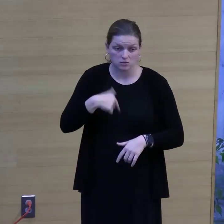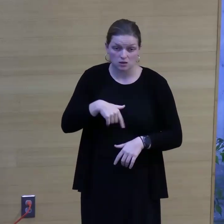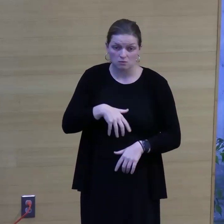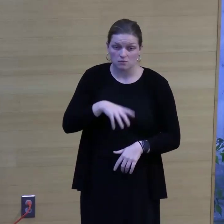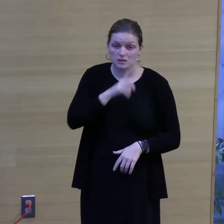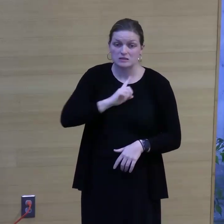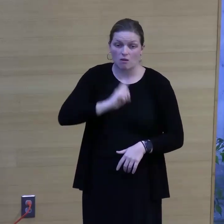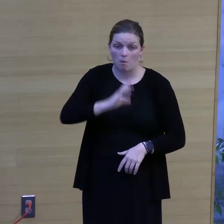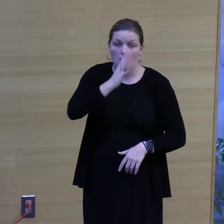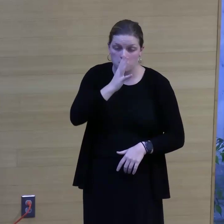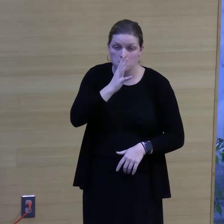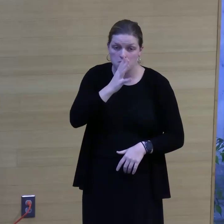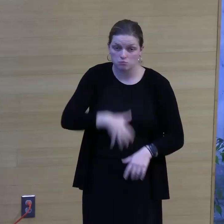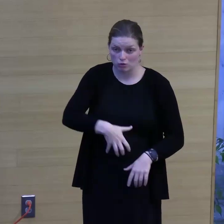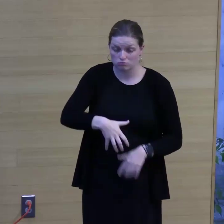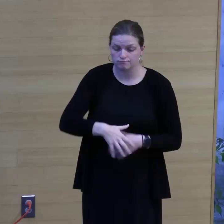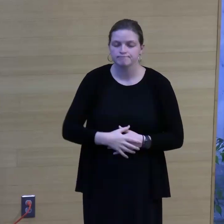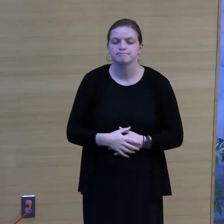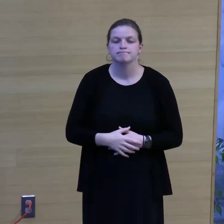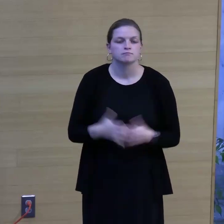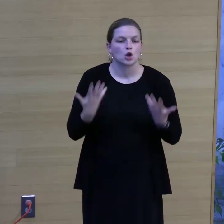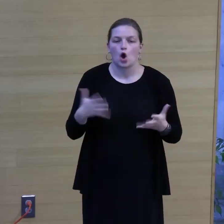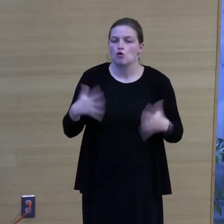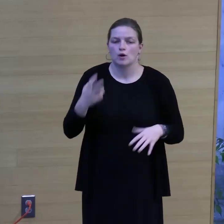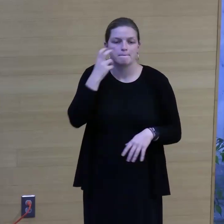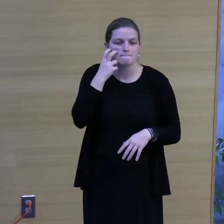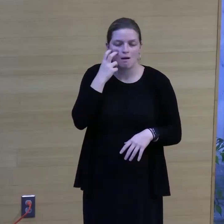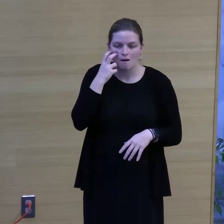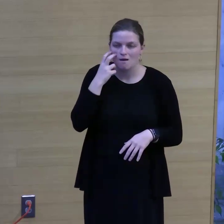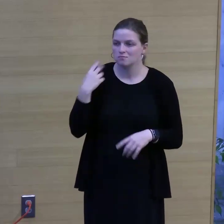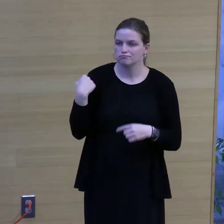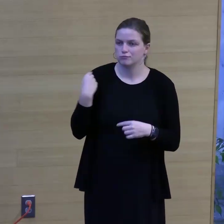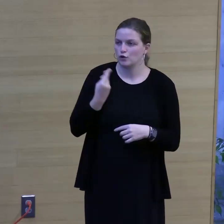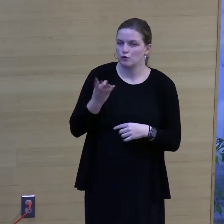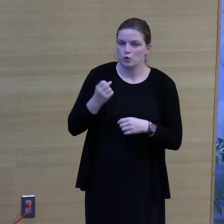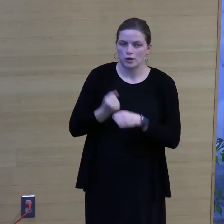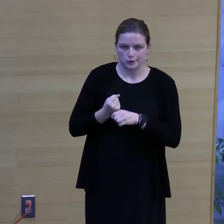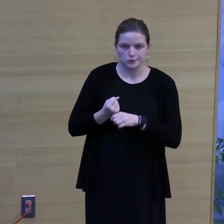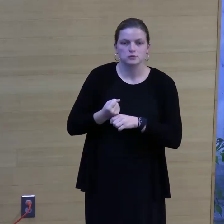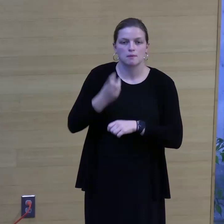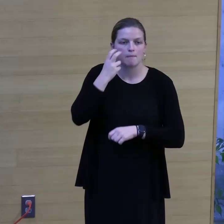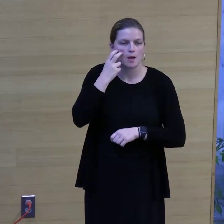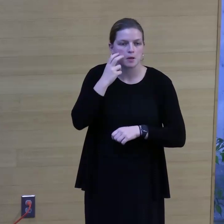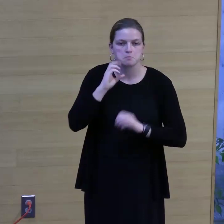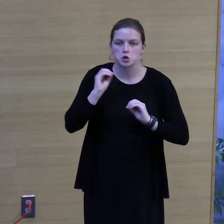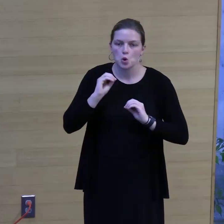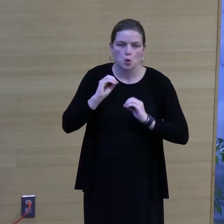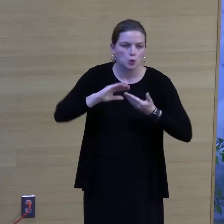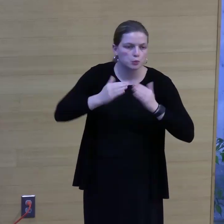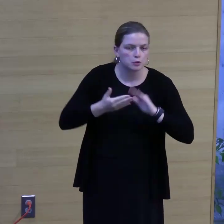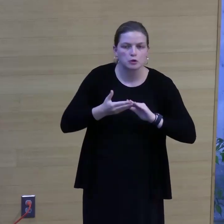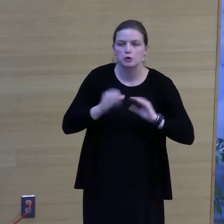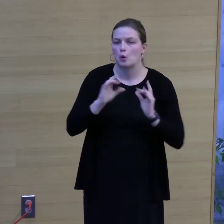single mom from the beginning. I was already blind. I had been blind for a few years, but I didn't have community. I didn't have